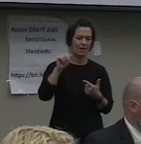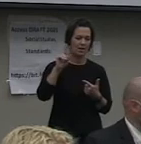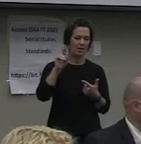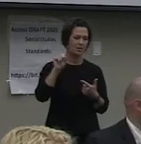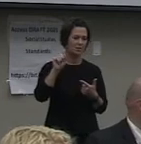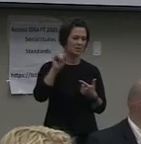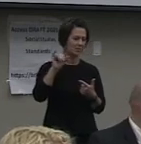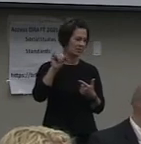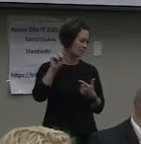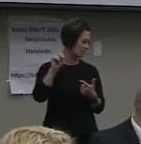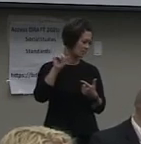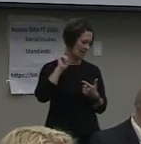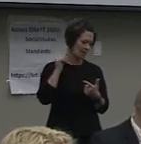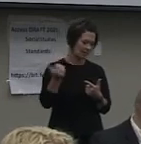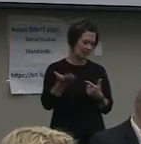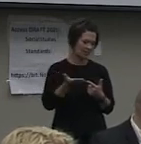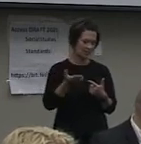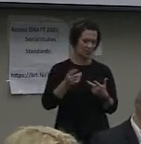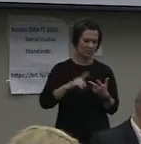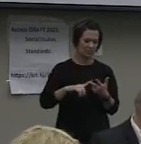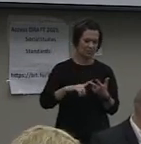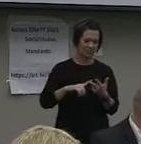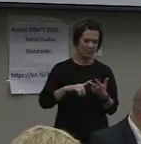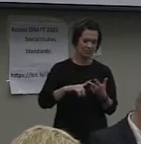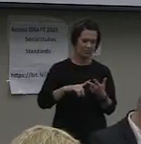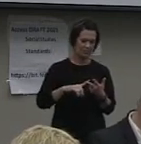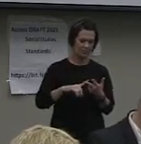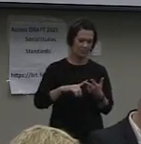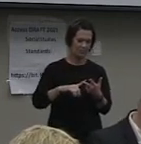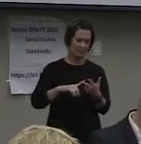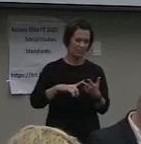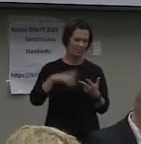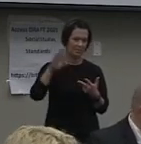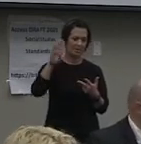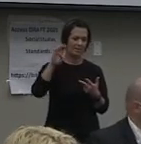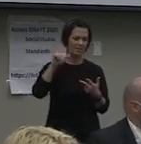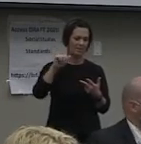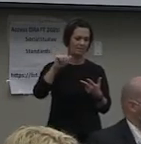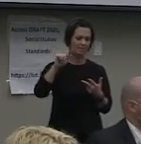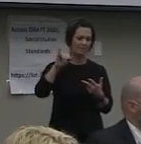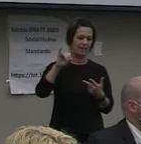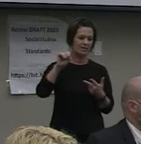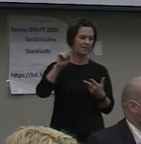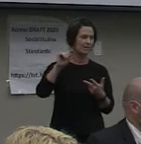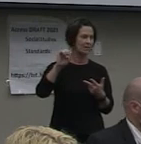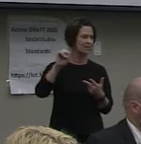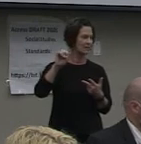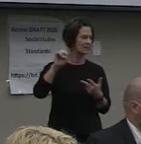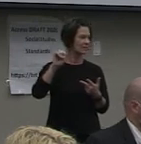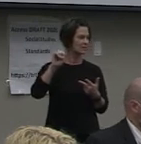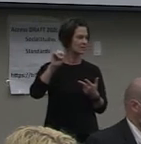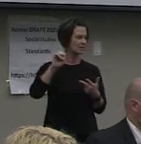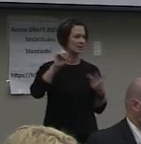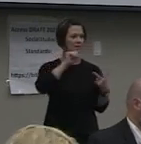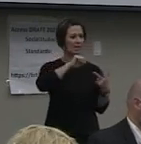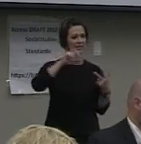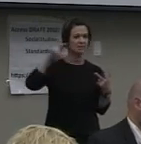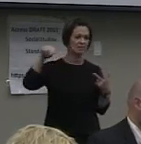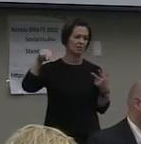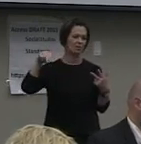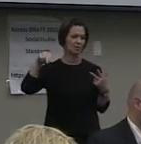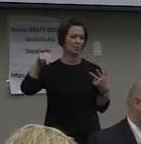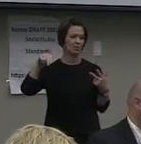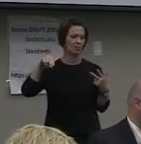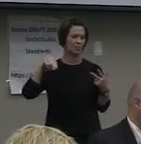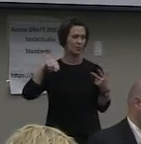Austin. Amanda Austin is not in attendance. Reginald Baptiste. Yes would indicate support. No would